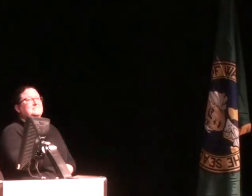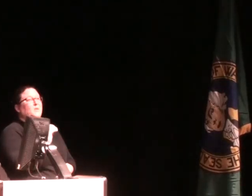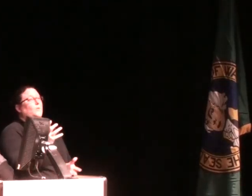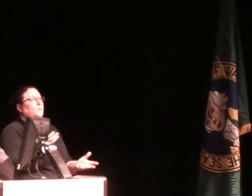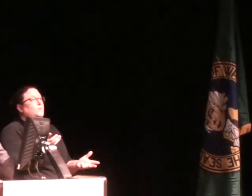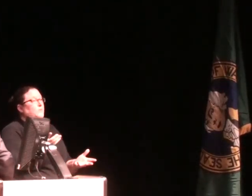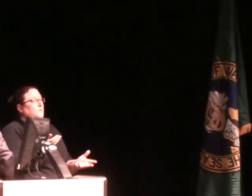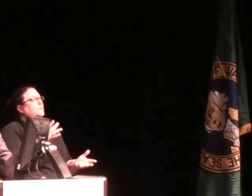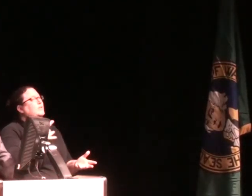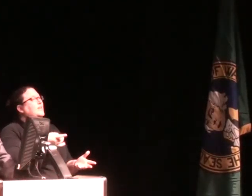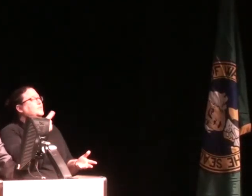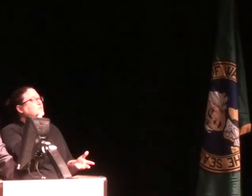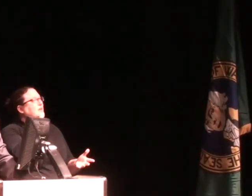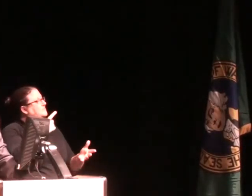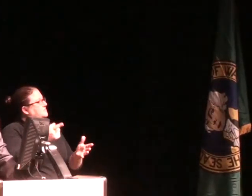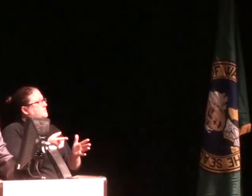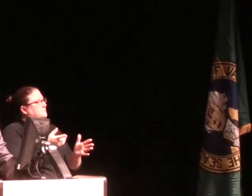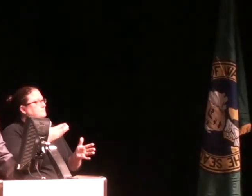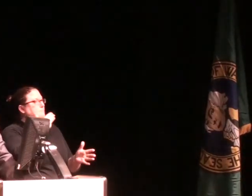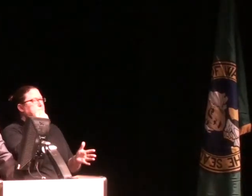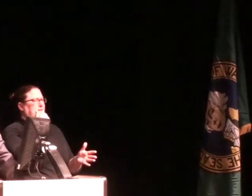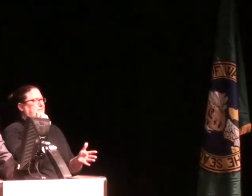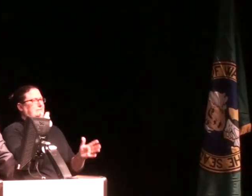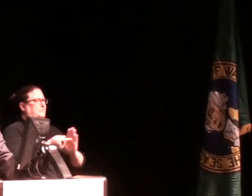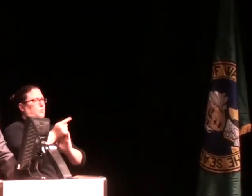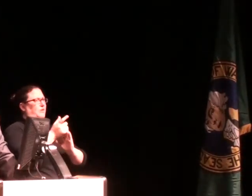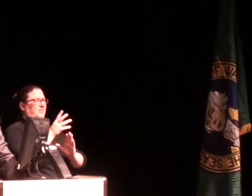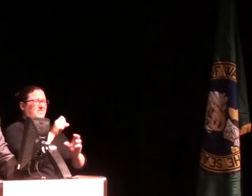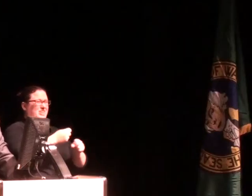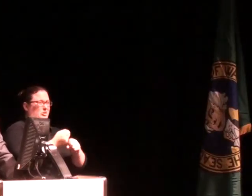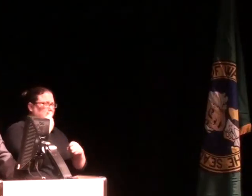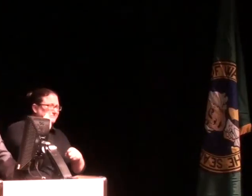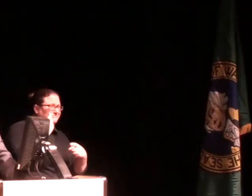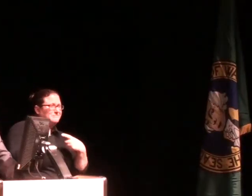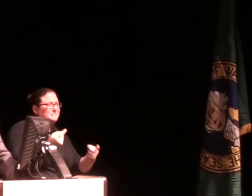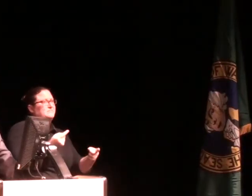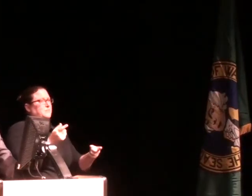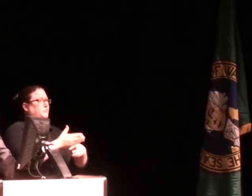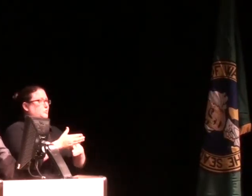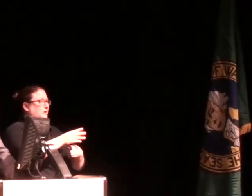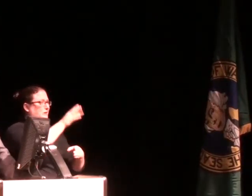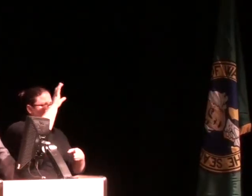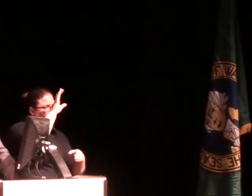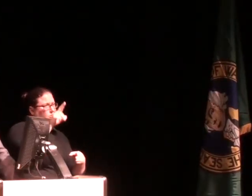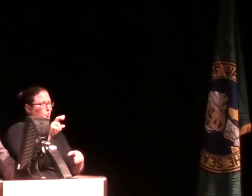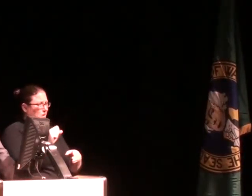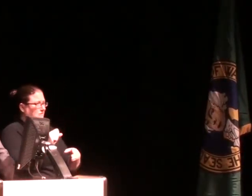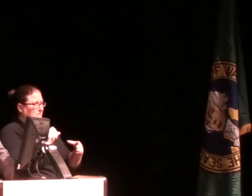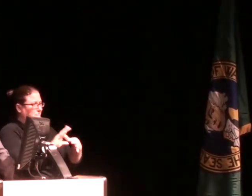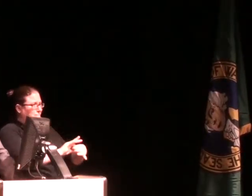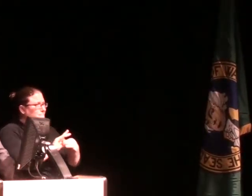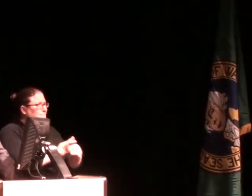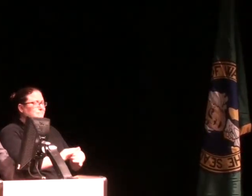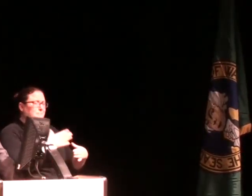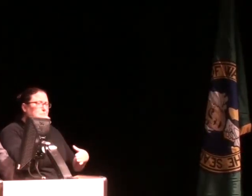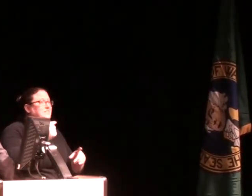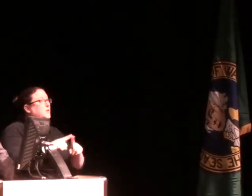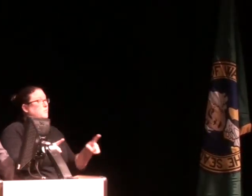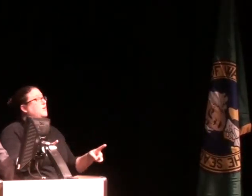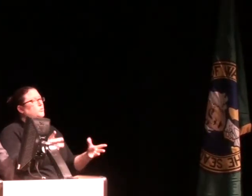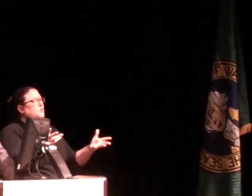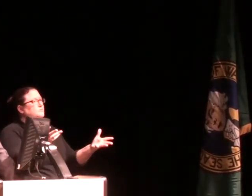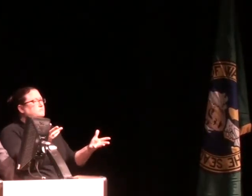So we like to say that we are in the best moment in the last 50 years between Cuba and the United States, but we don't want to wait another 50 years to have